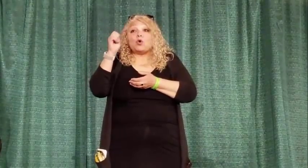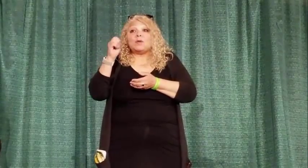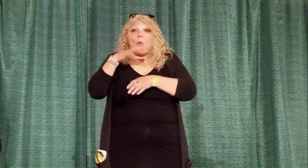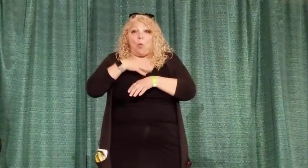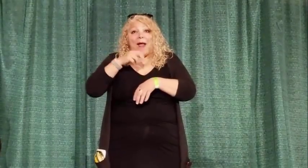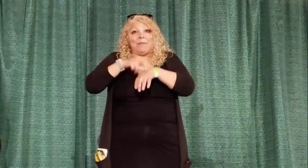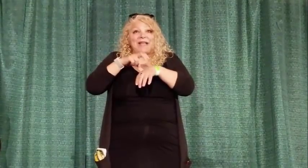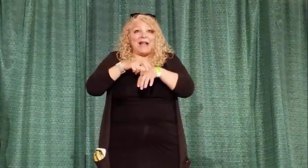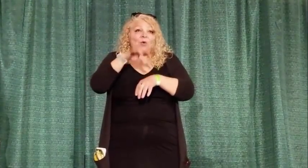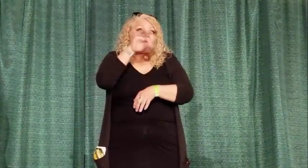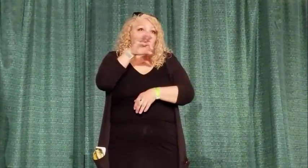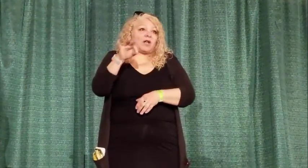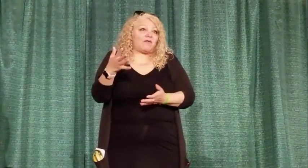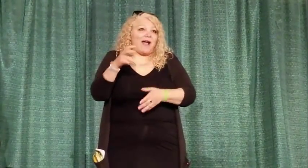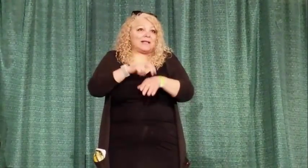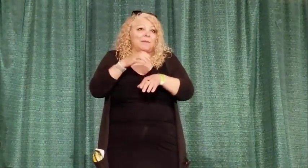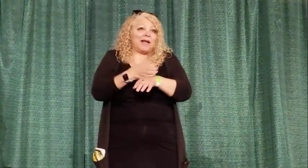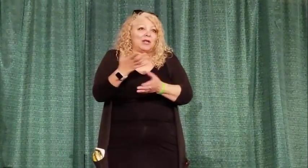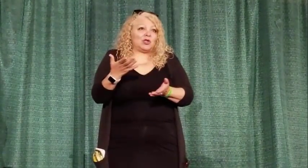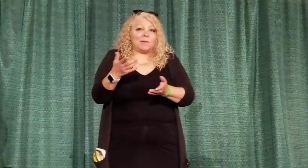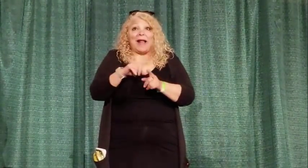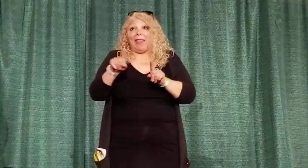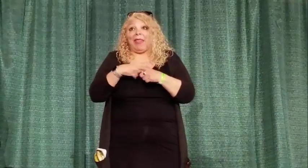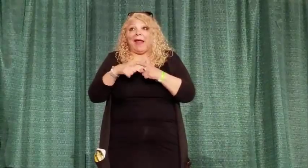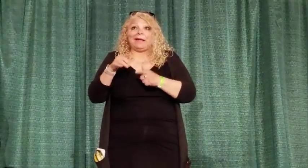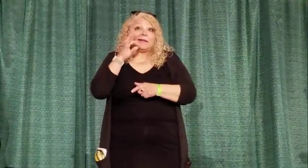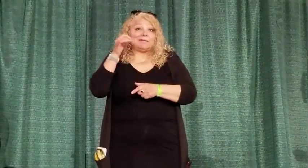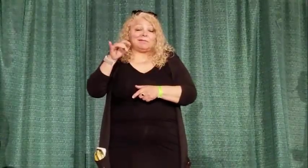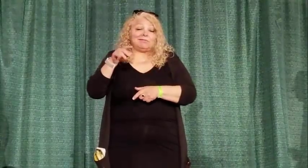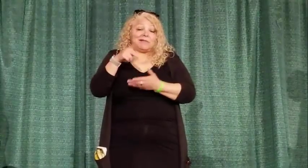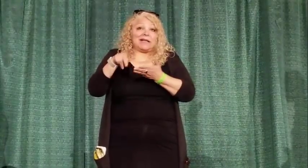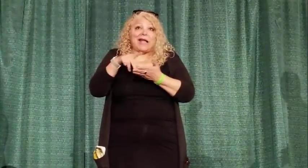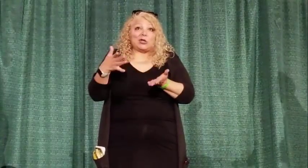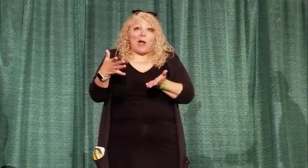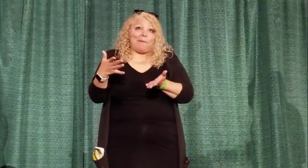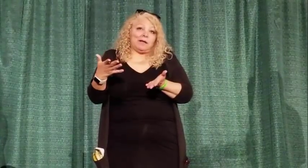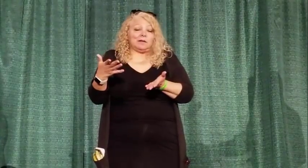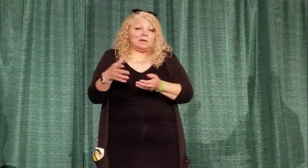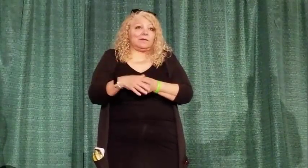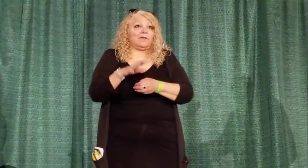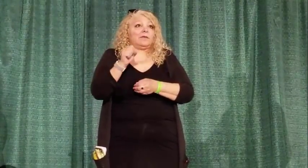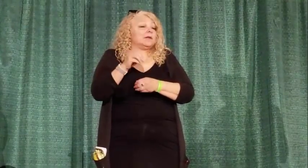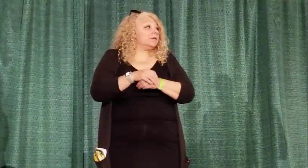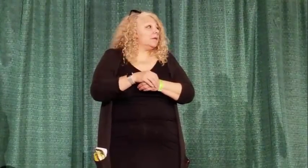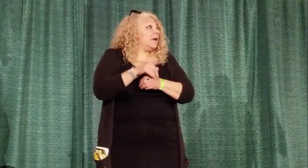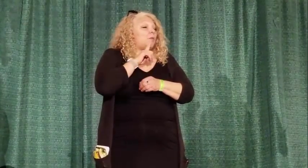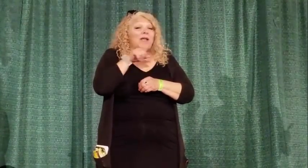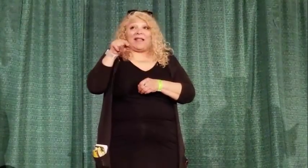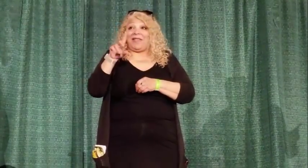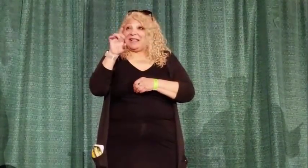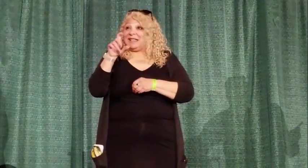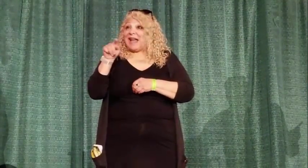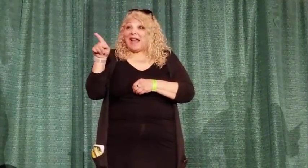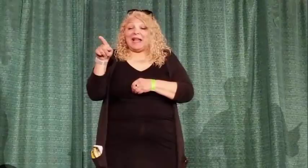counted in there, and ketchup are counted in there. We actually eat just less than 5% of calories from colorful produce. But this diet couldn't be